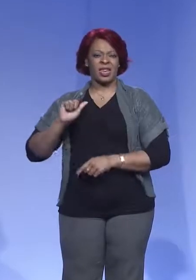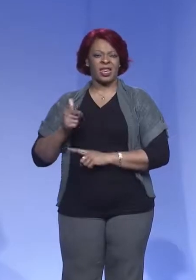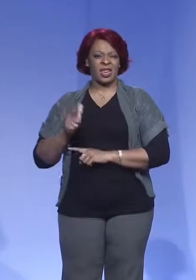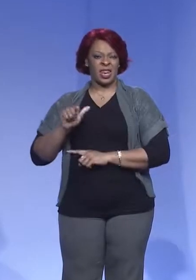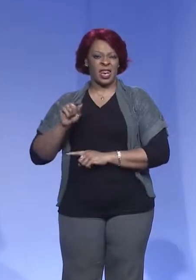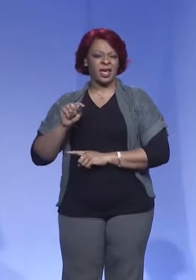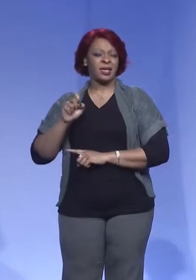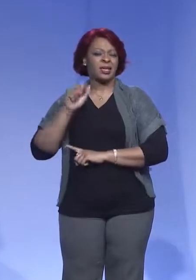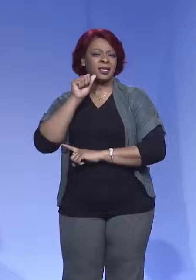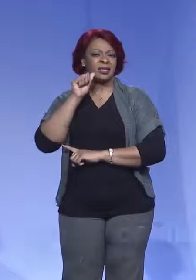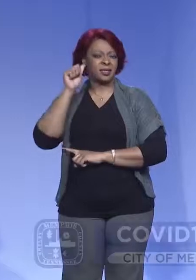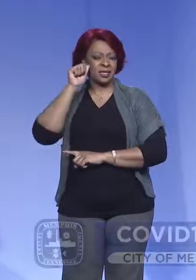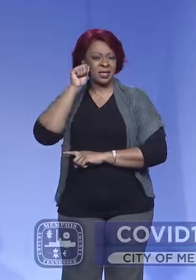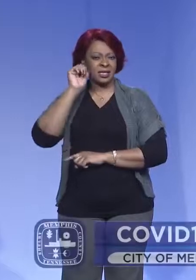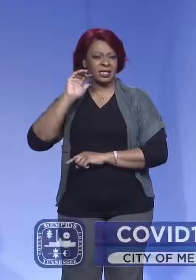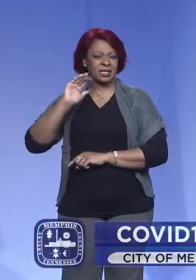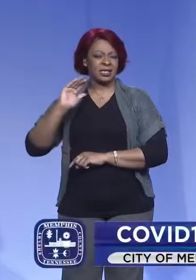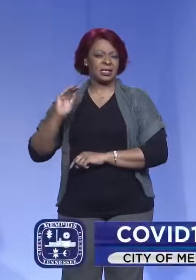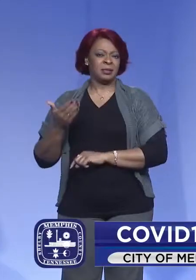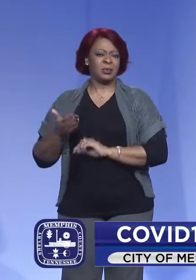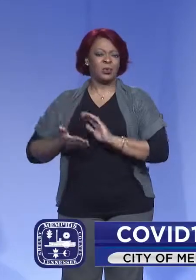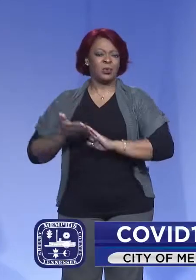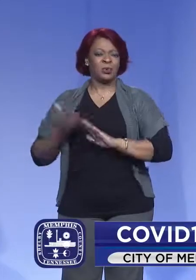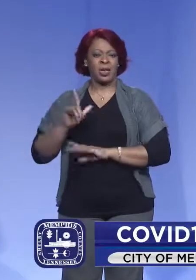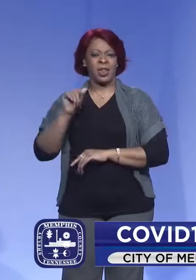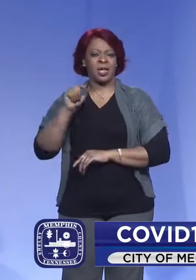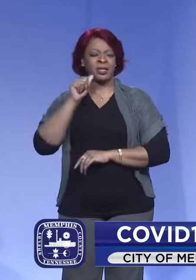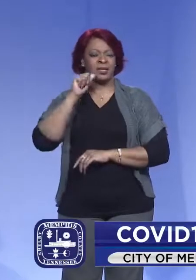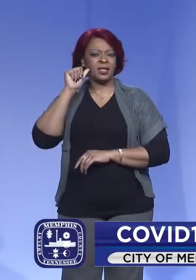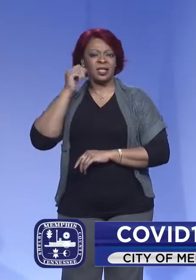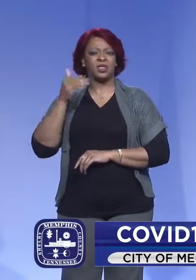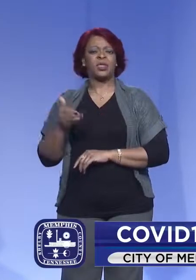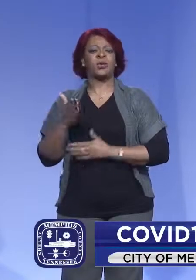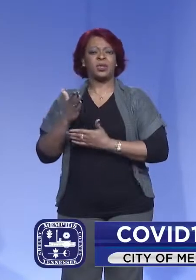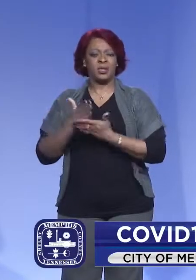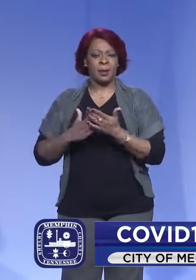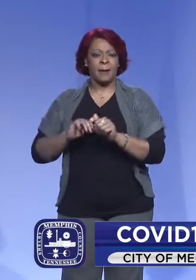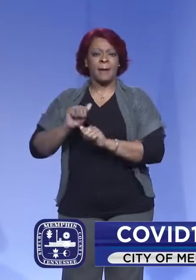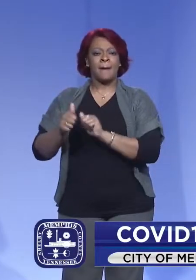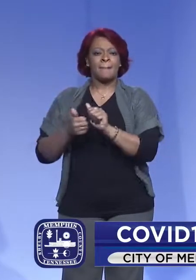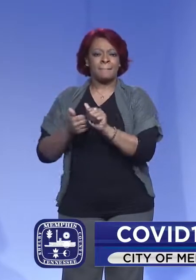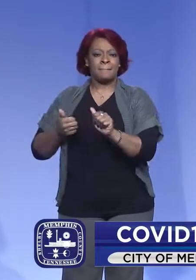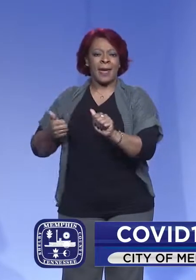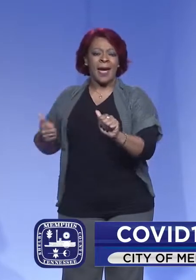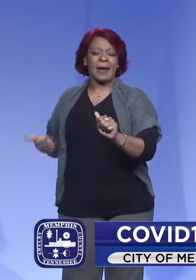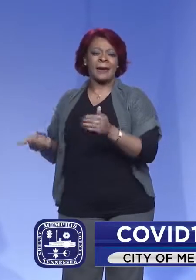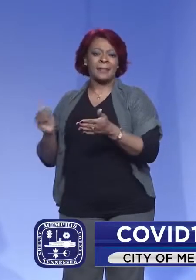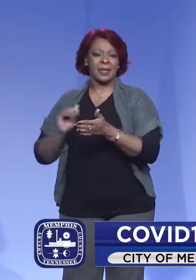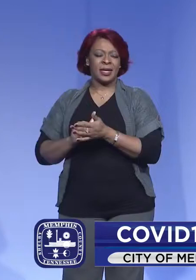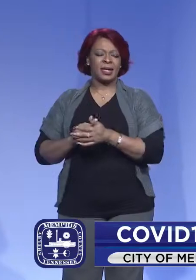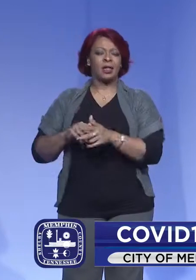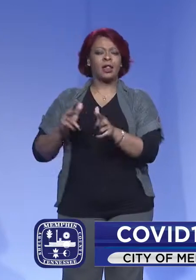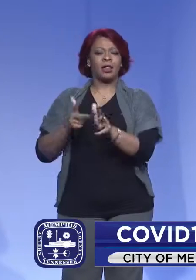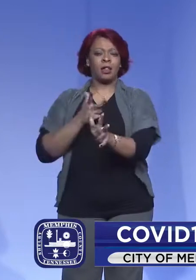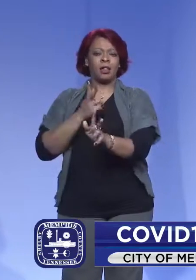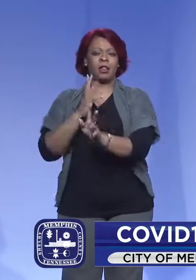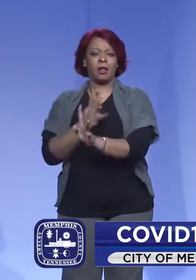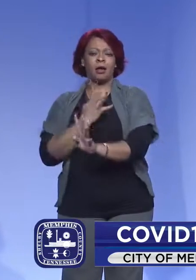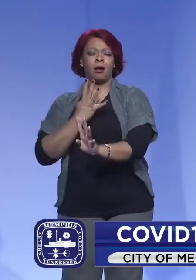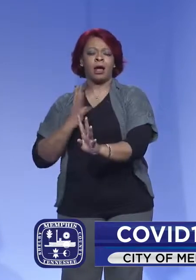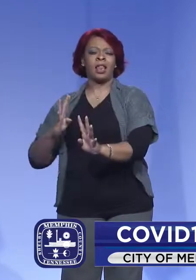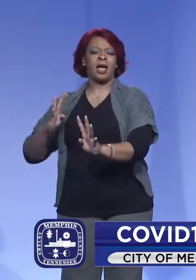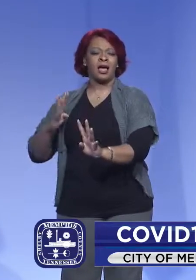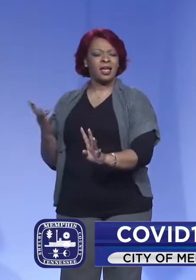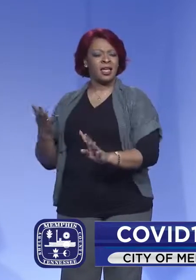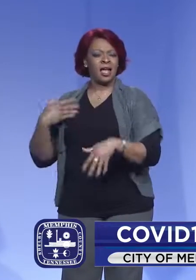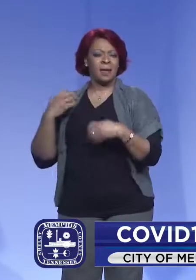yesterday, after I think things were running pretty smoothly later yesterday, that there was some backup again, some longer lines, and we had